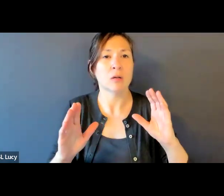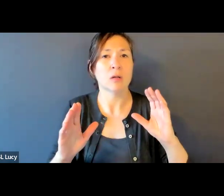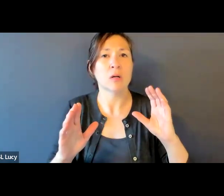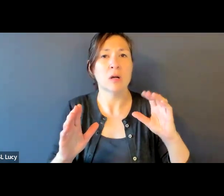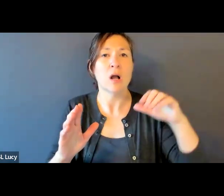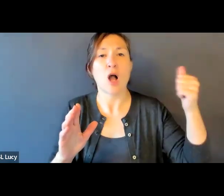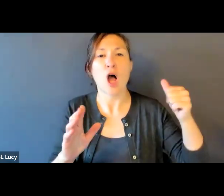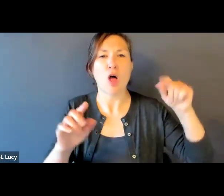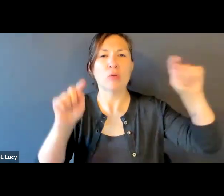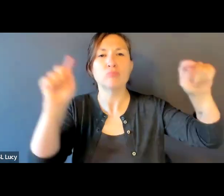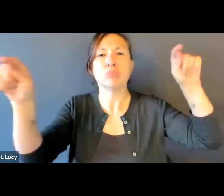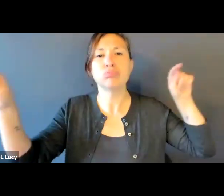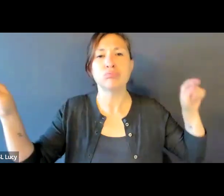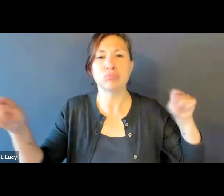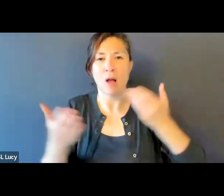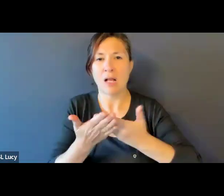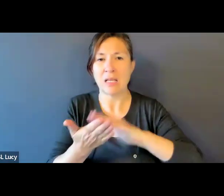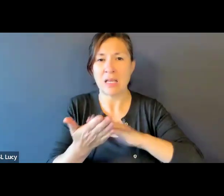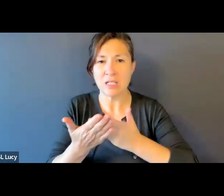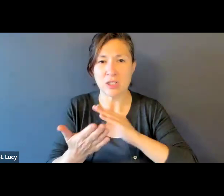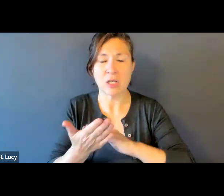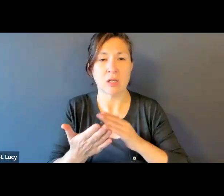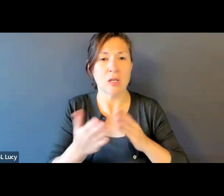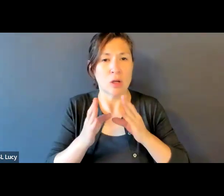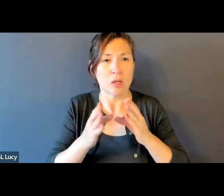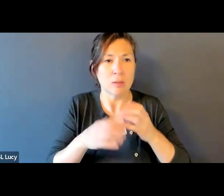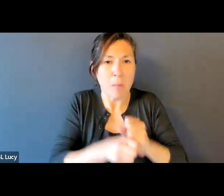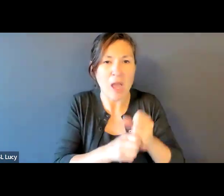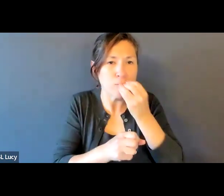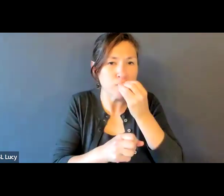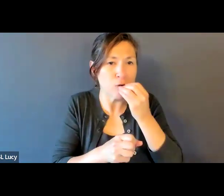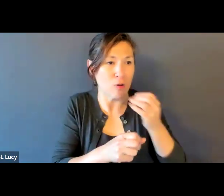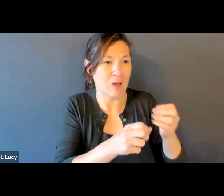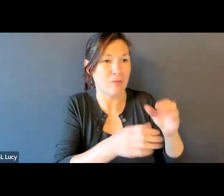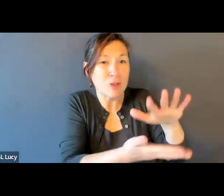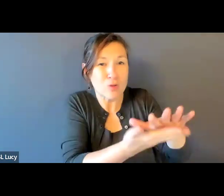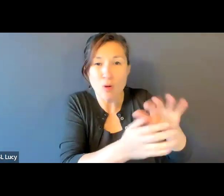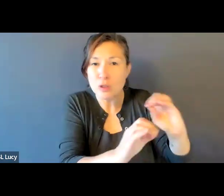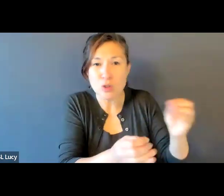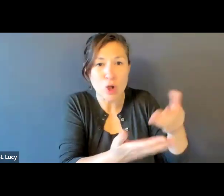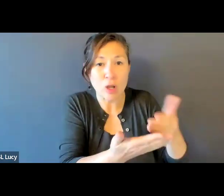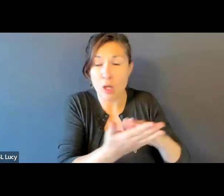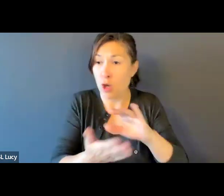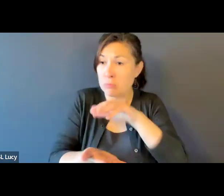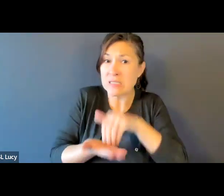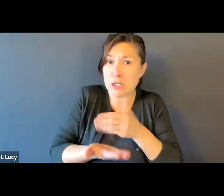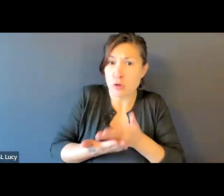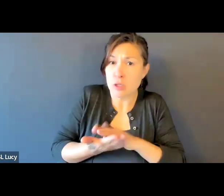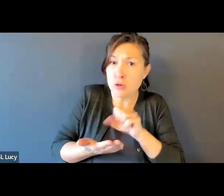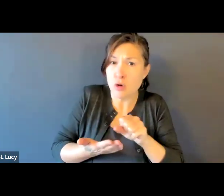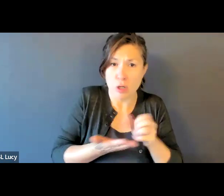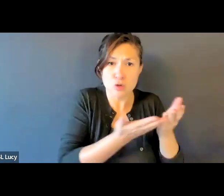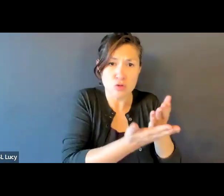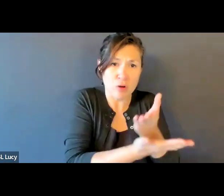cook and prepare food for those sites that do not have kitchens internally. So that could be central kitchen, but it could also be some of